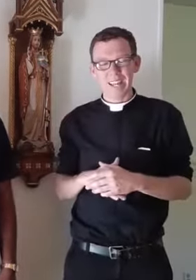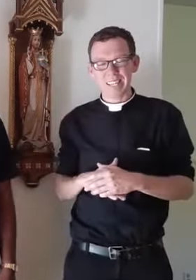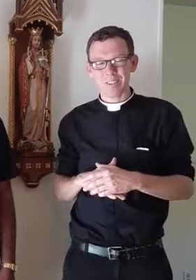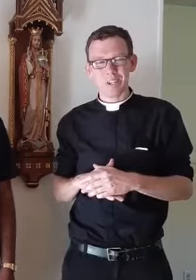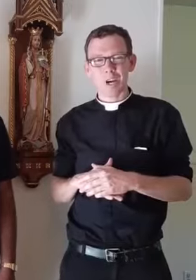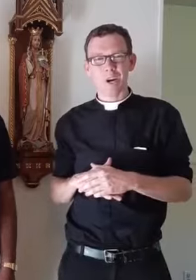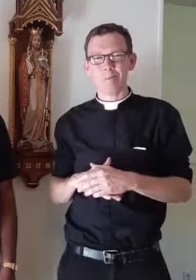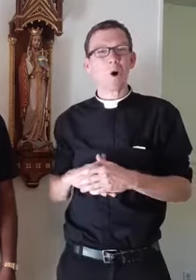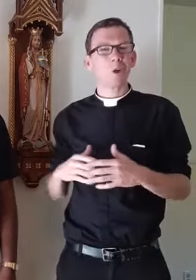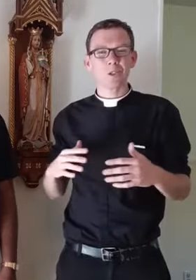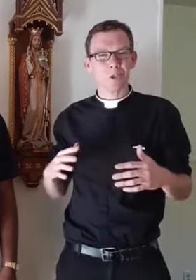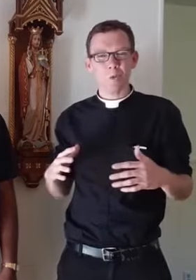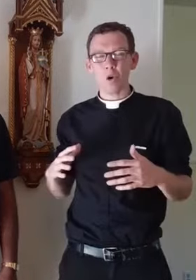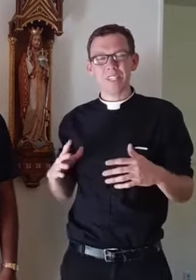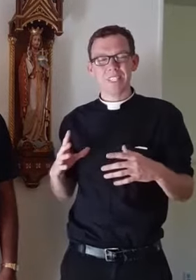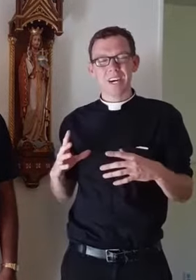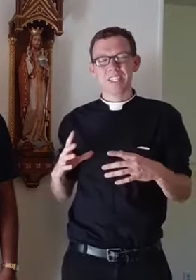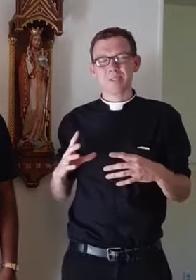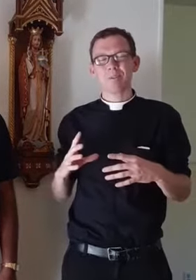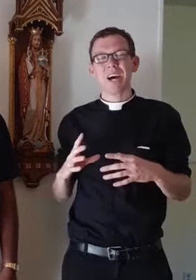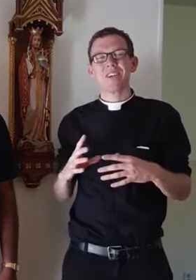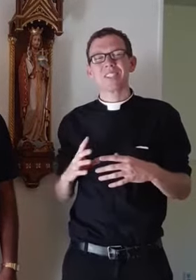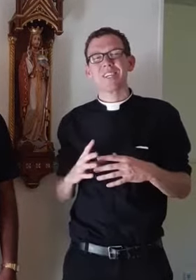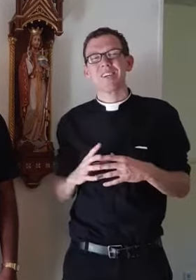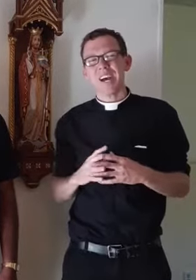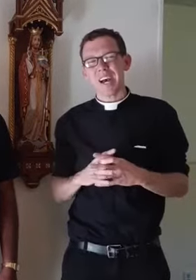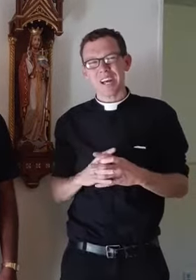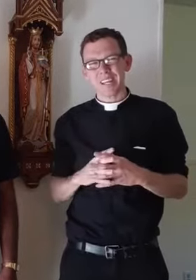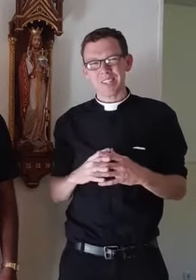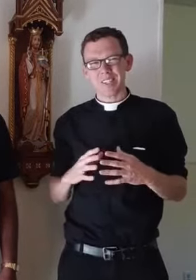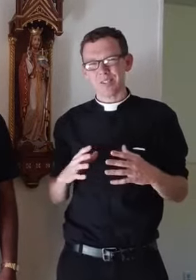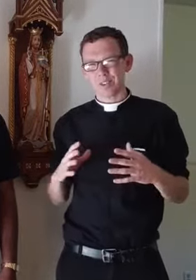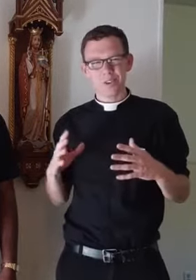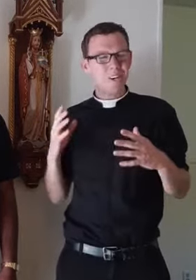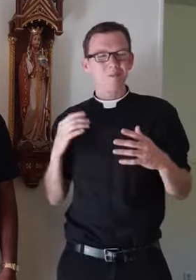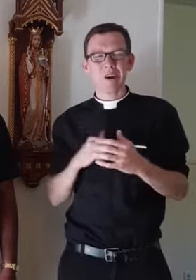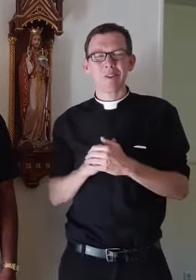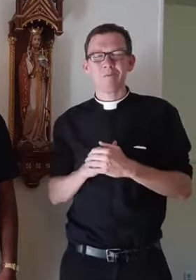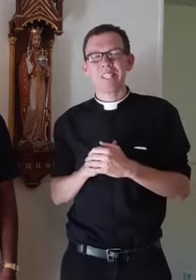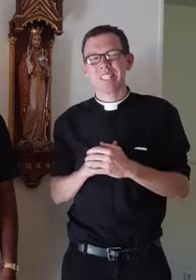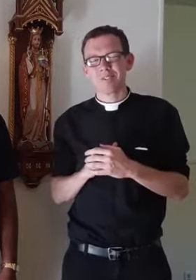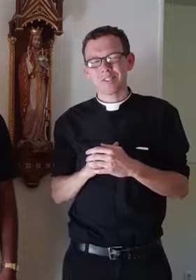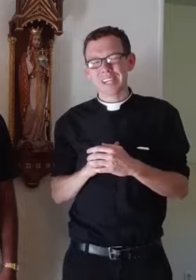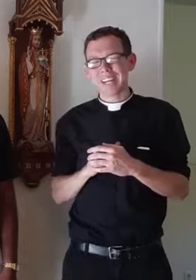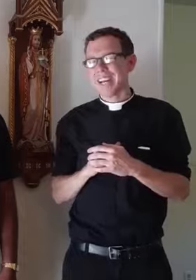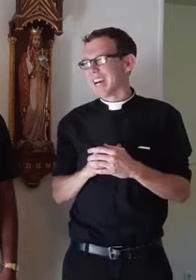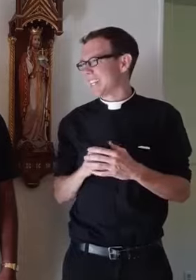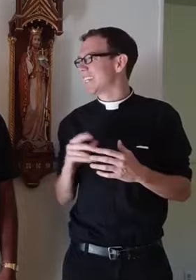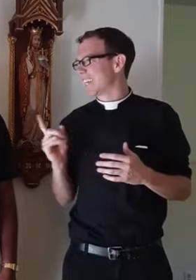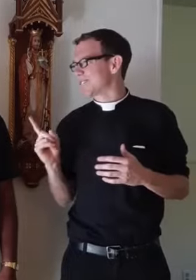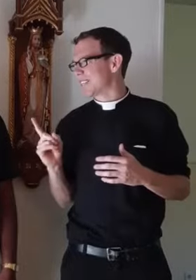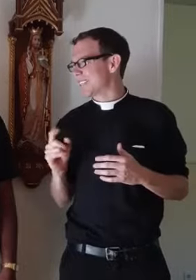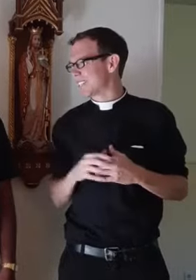even Paul to the Romans talks about. It is for freedom that we have been set free. I think that's where the scripture